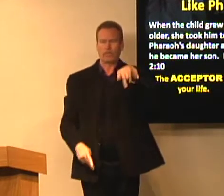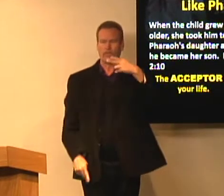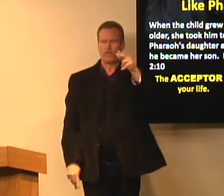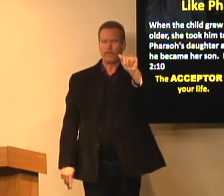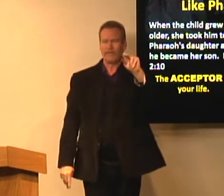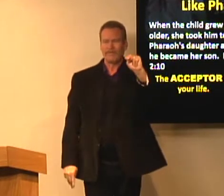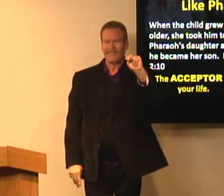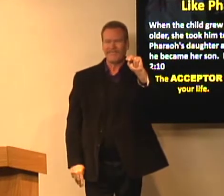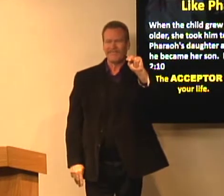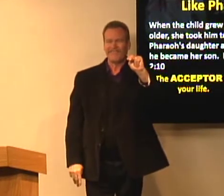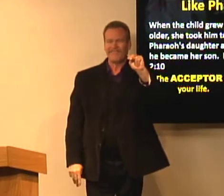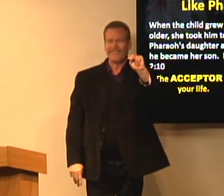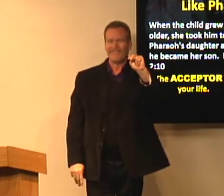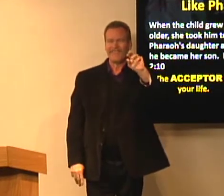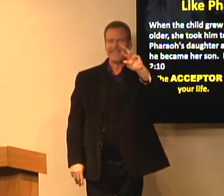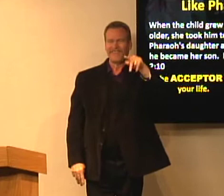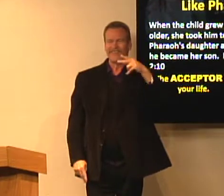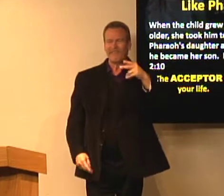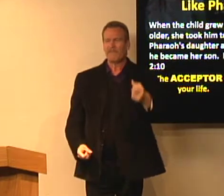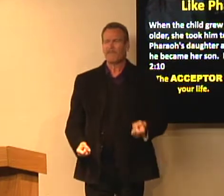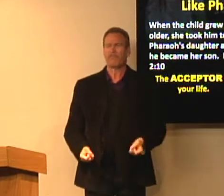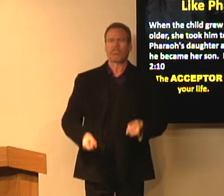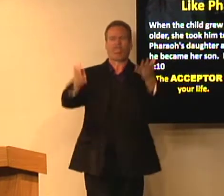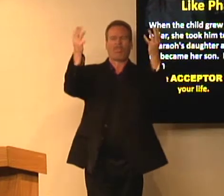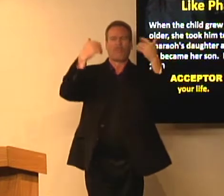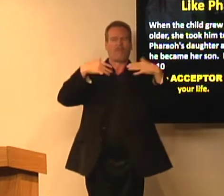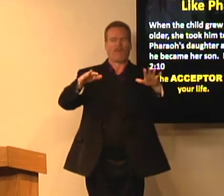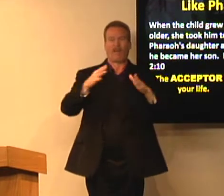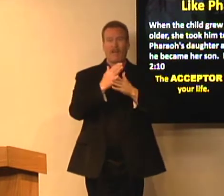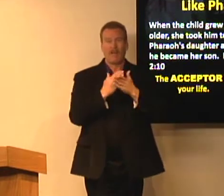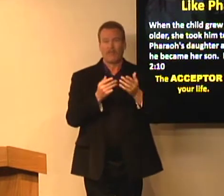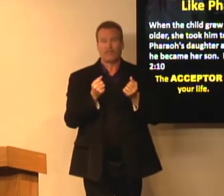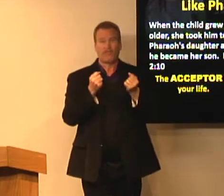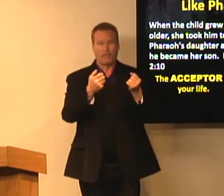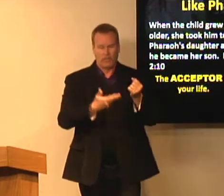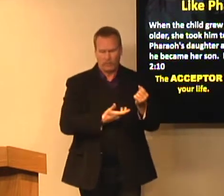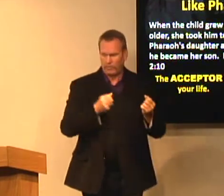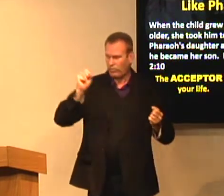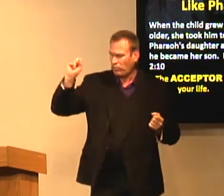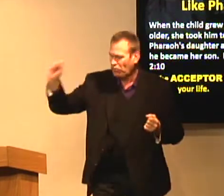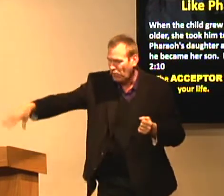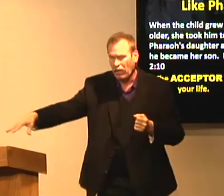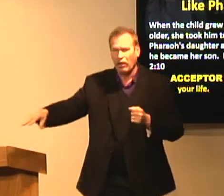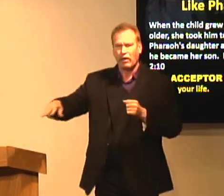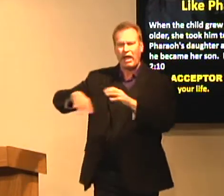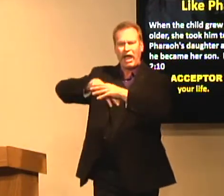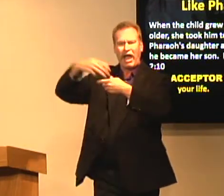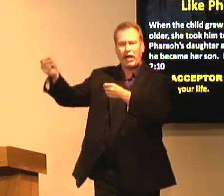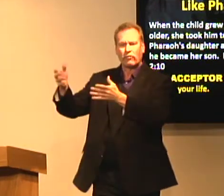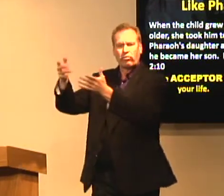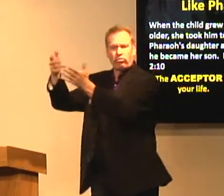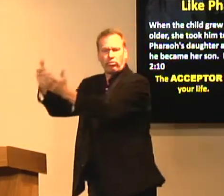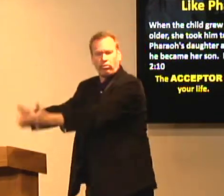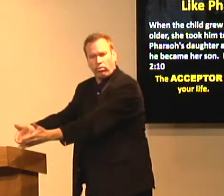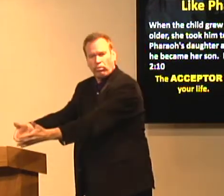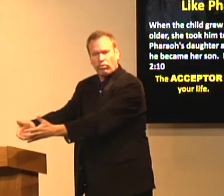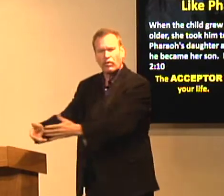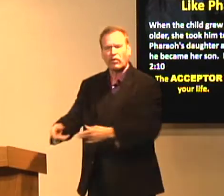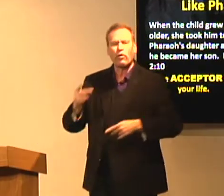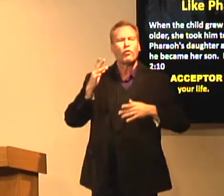tossed him back out into the river. She could have let him go. She could have thrown him in the water, out of the basket, and